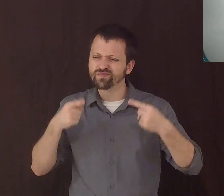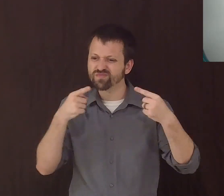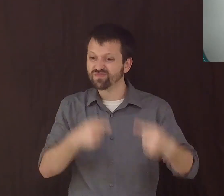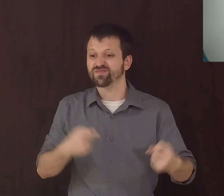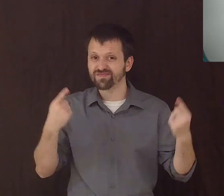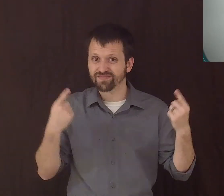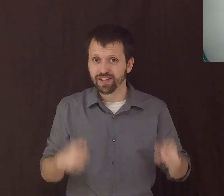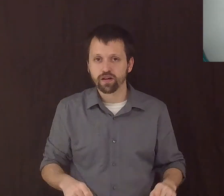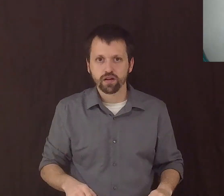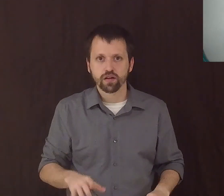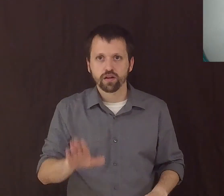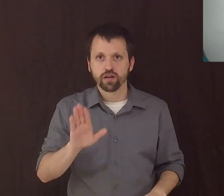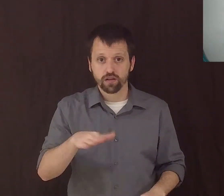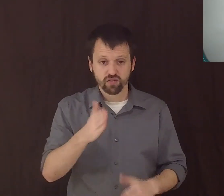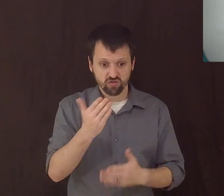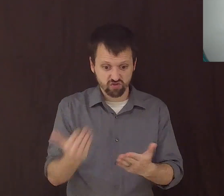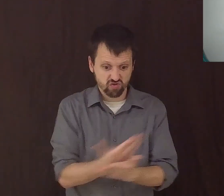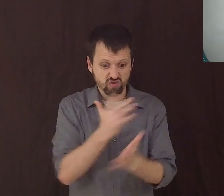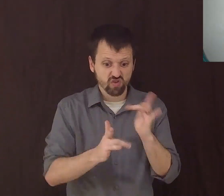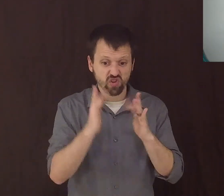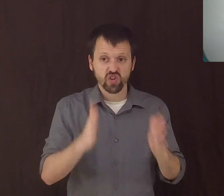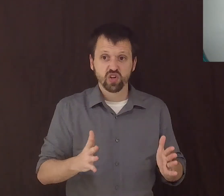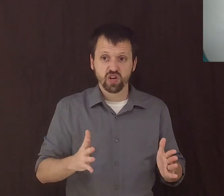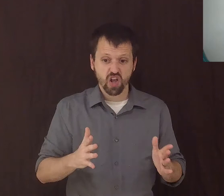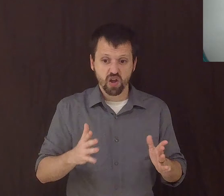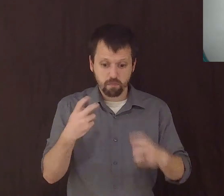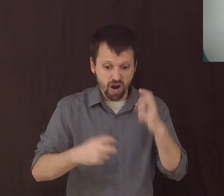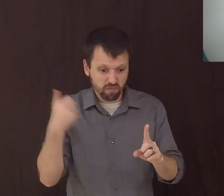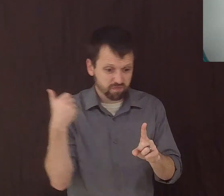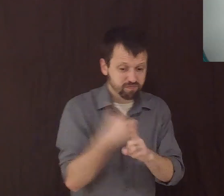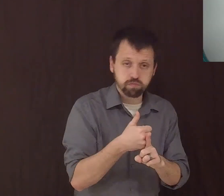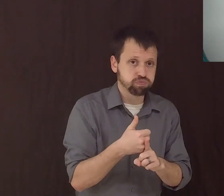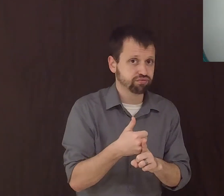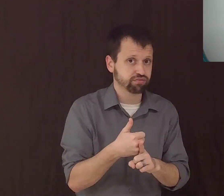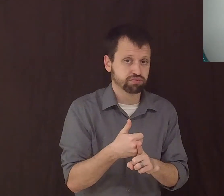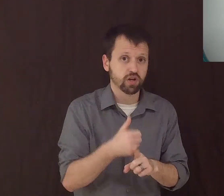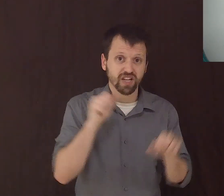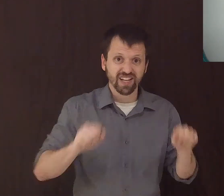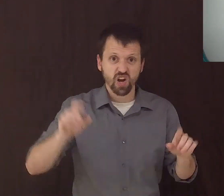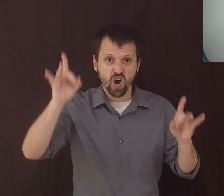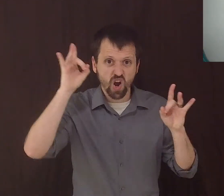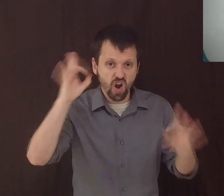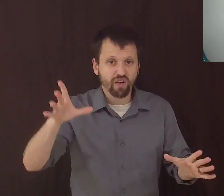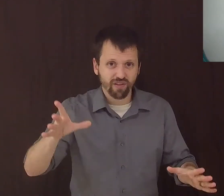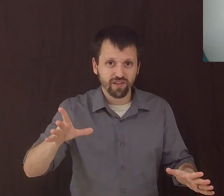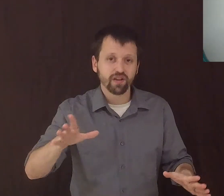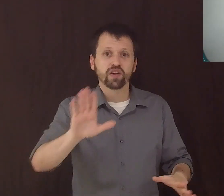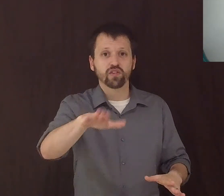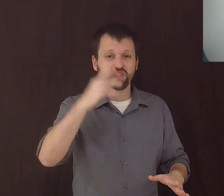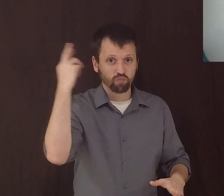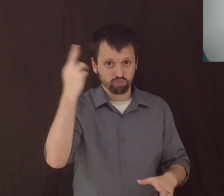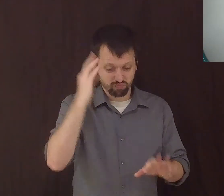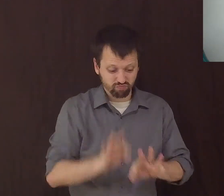life, sometimes it can be devastating for new believers. By the way, that's why it's very important that we get new believers rooted and grounded in the truth